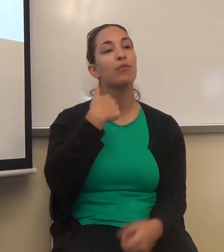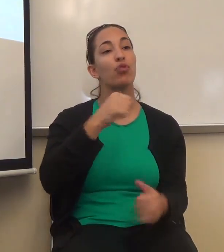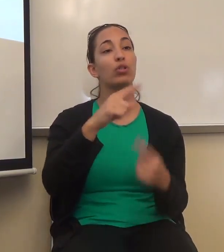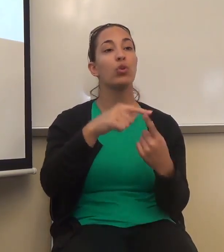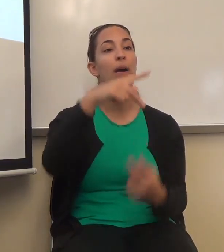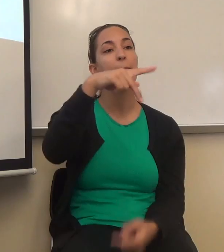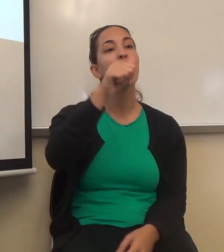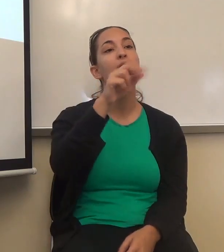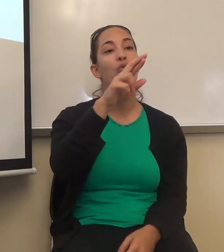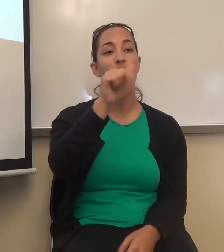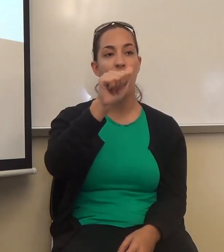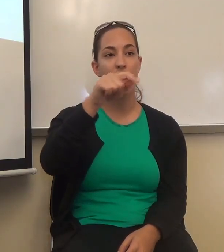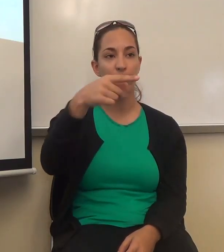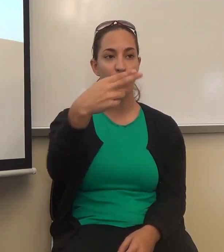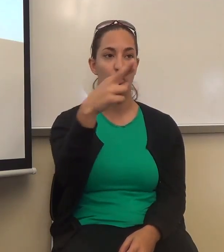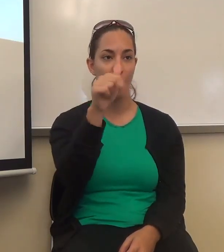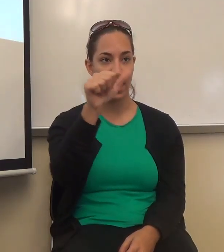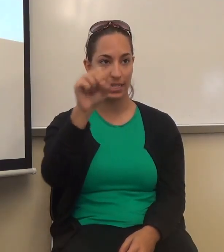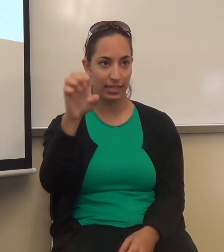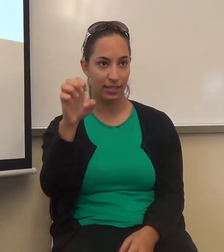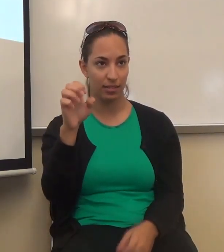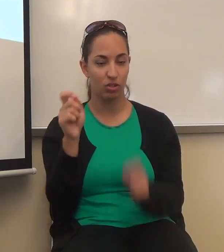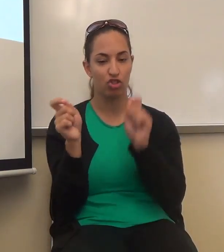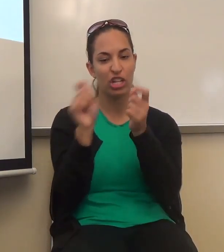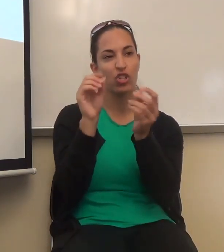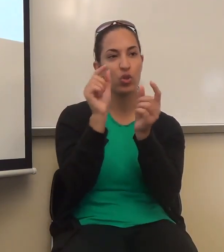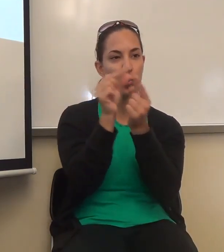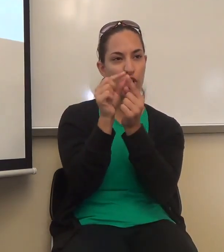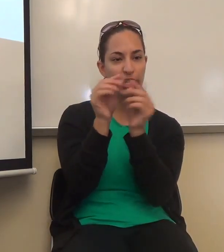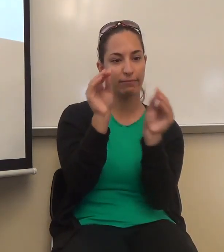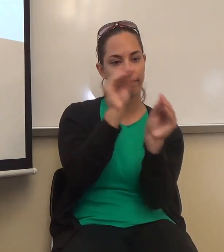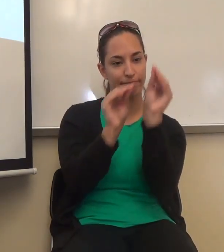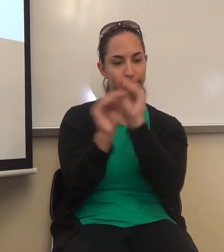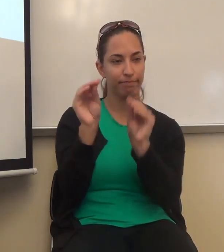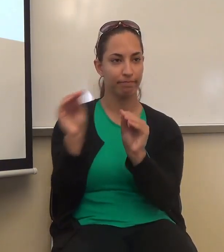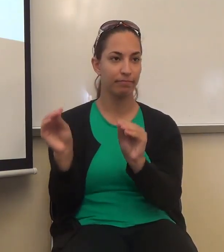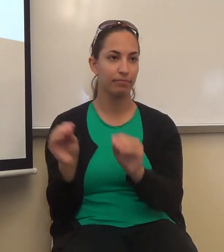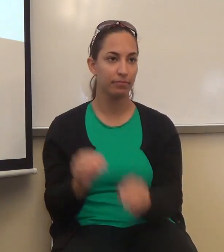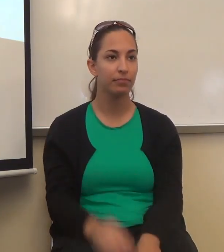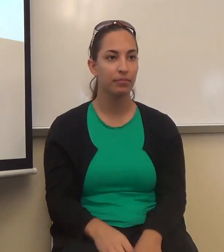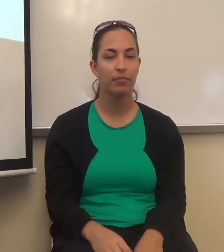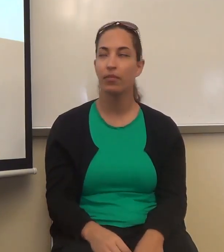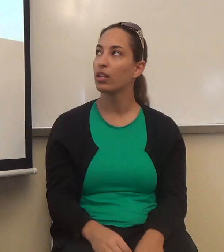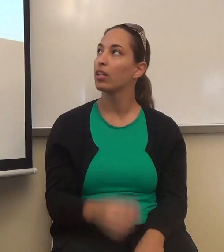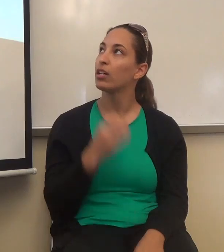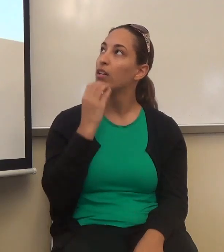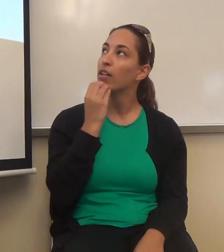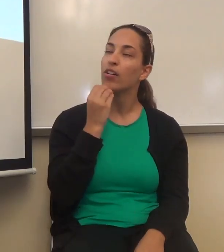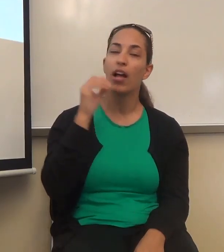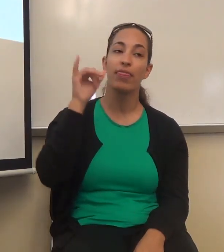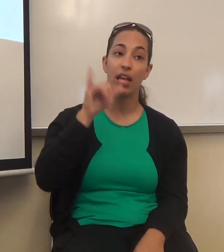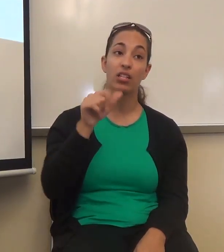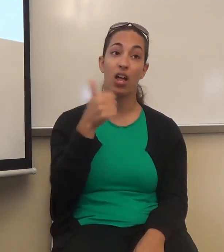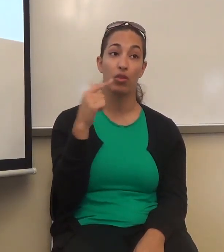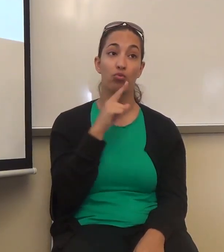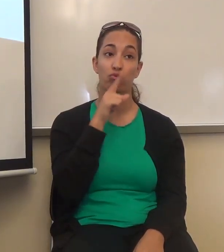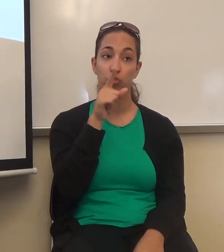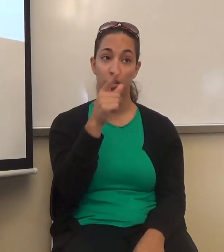wildlife destruction? That's another thing we really need to emphasize, is getting this into your